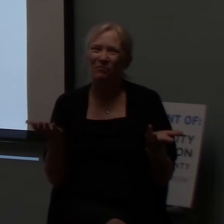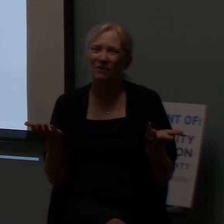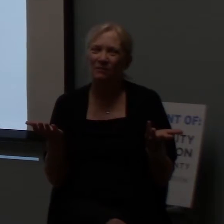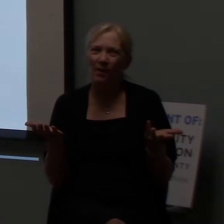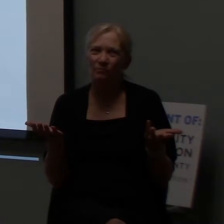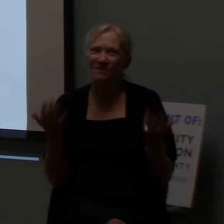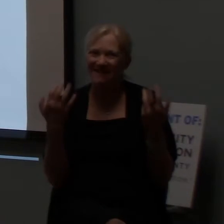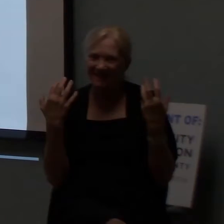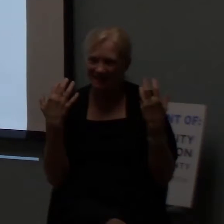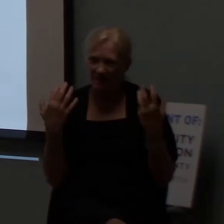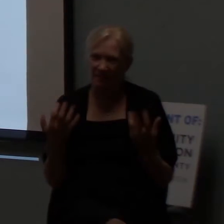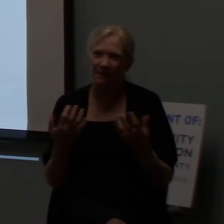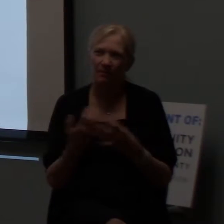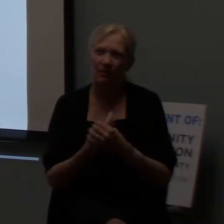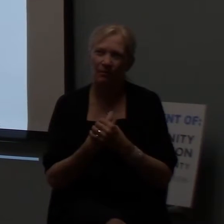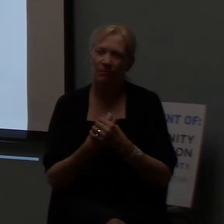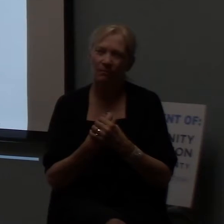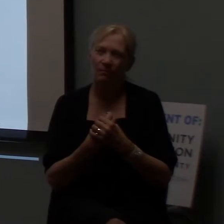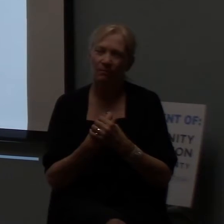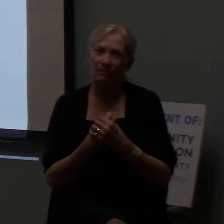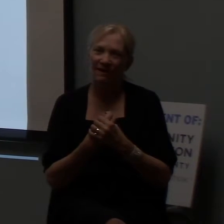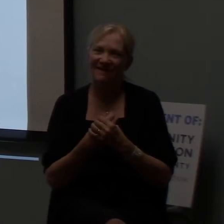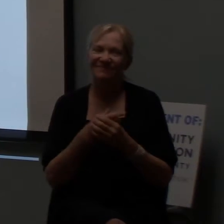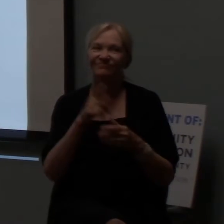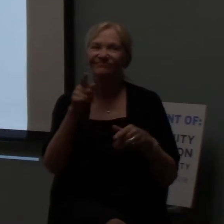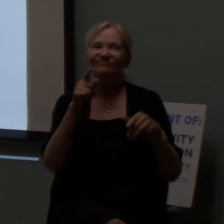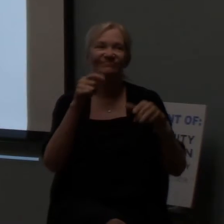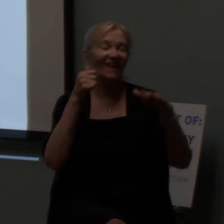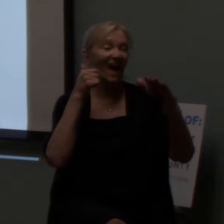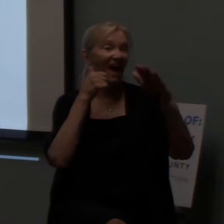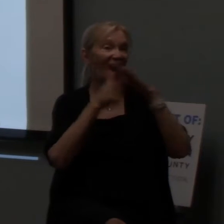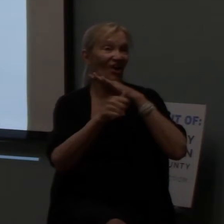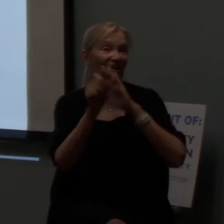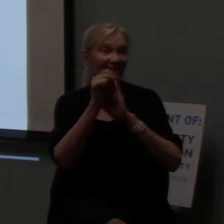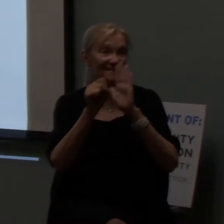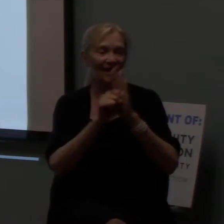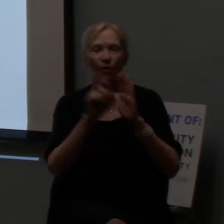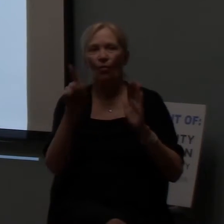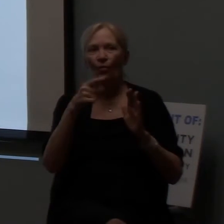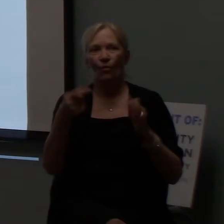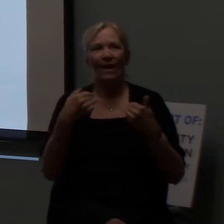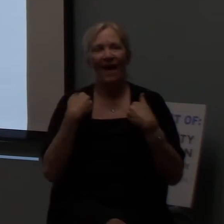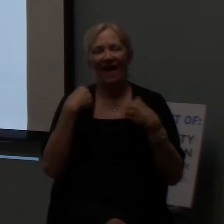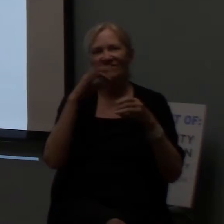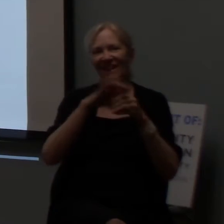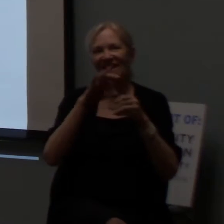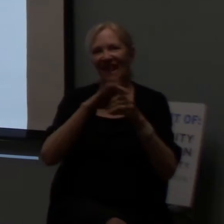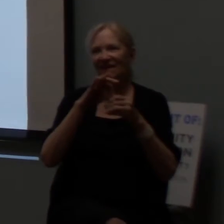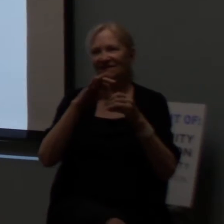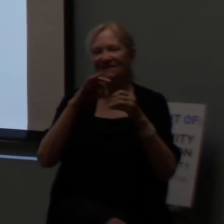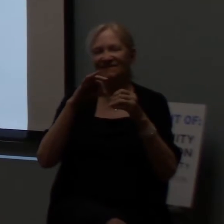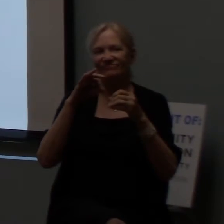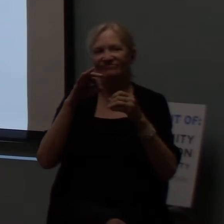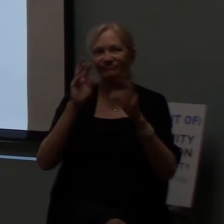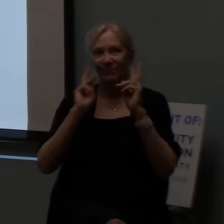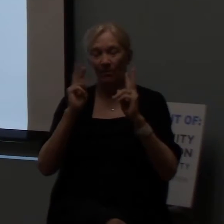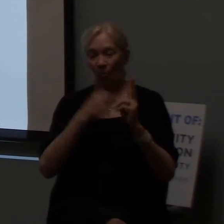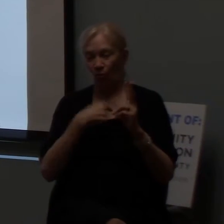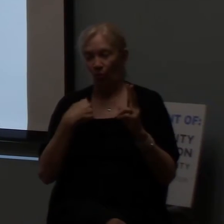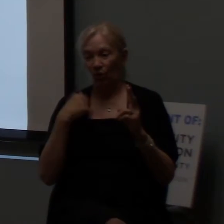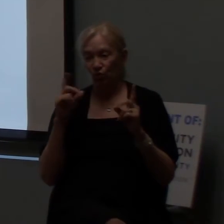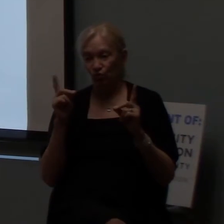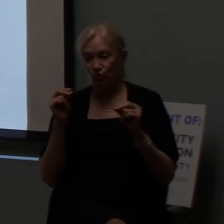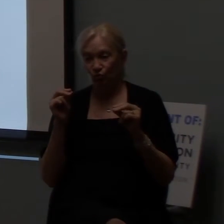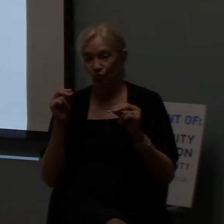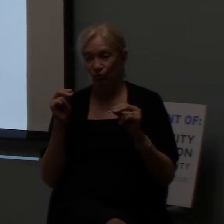they're not really representing the people. Under state statute, we can only have the elected officials that we do. So keep in mind